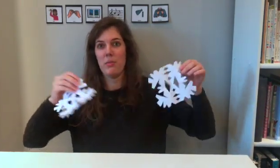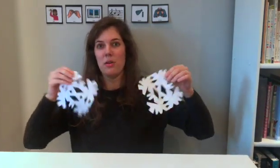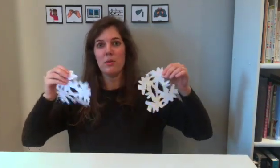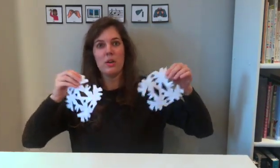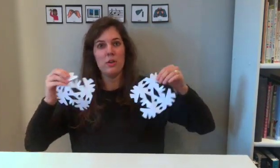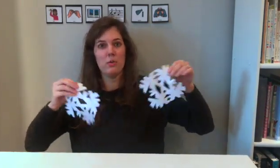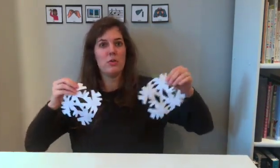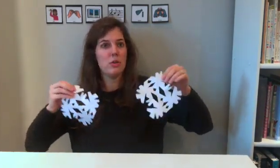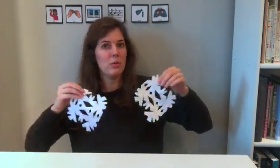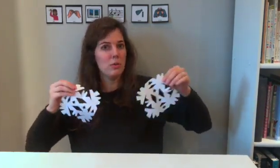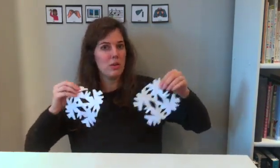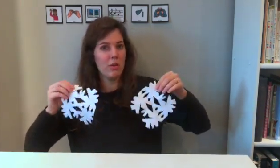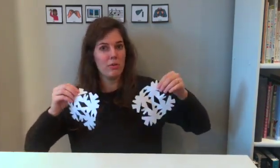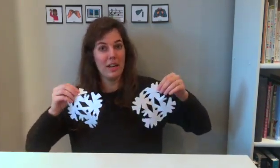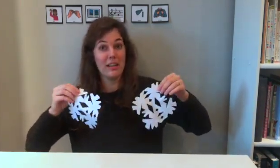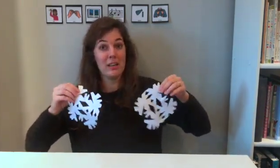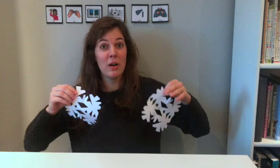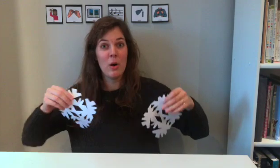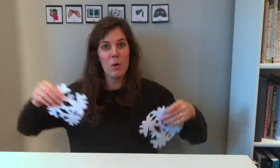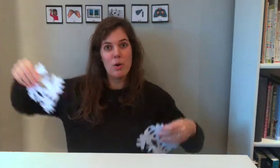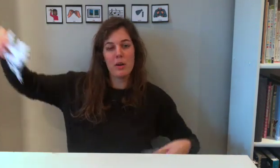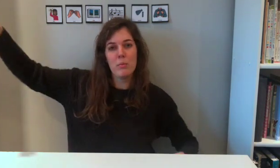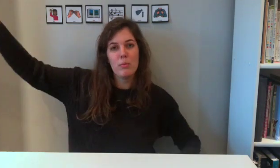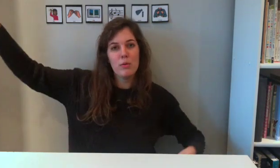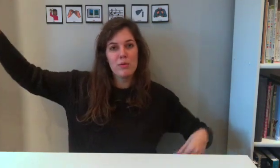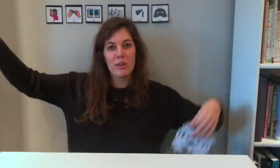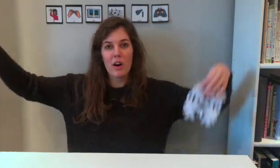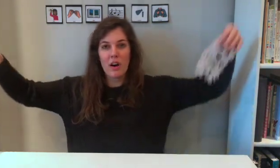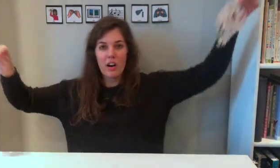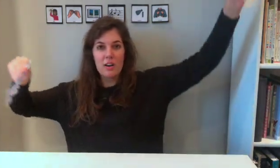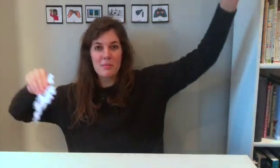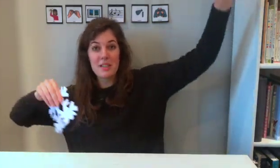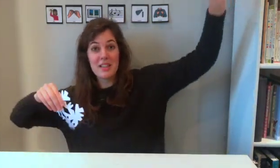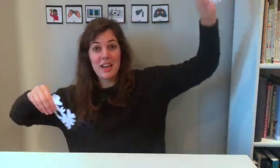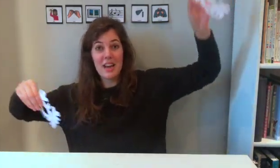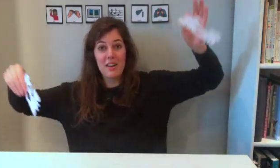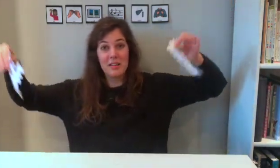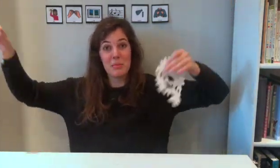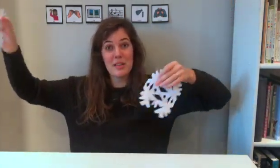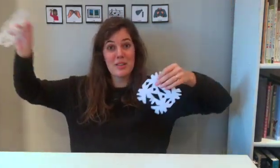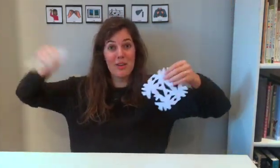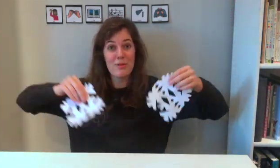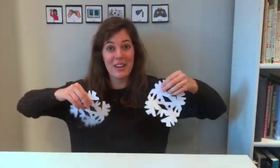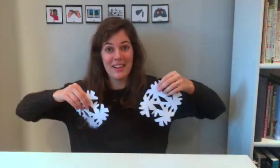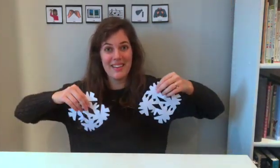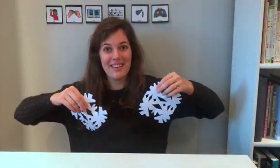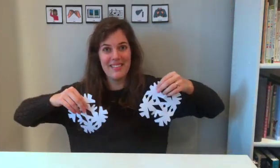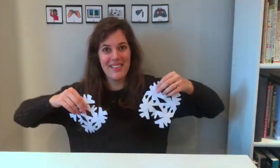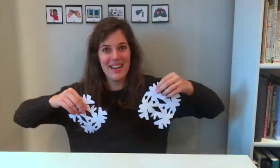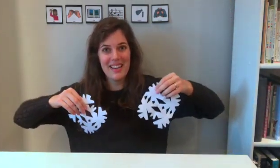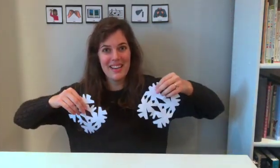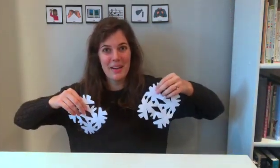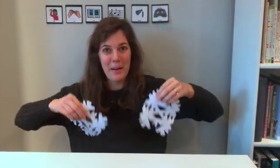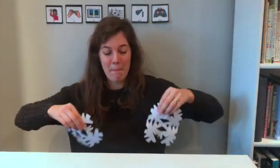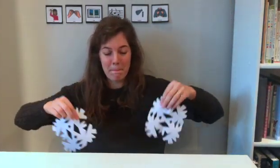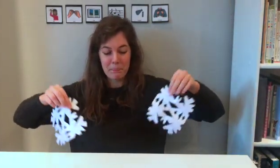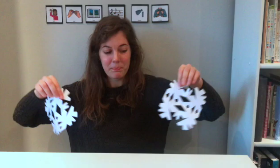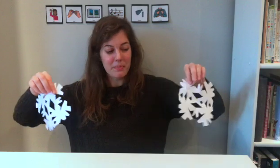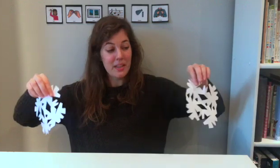you can use two snowflakes, or you can move your arms in the air to be a snowflake. Are you ready?